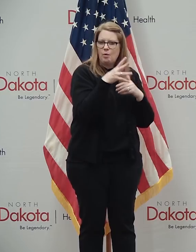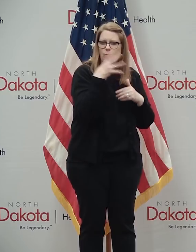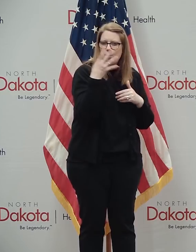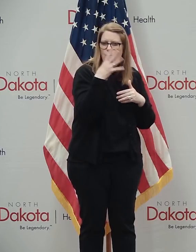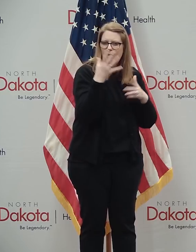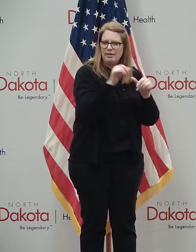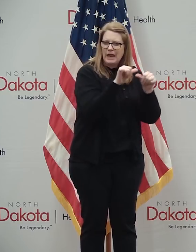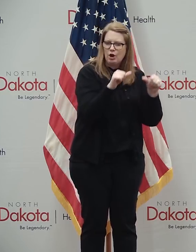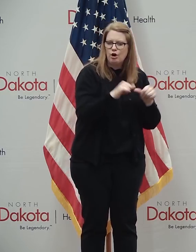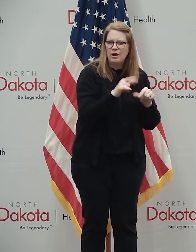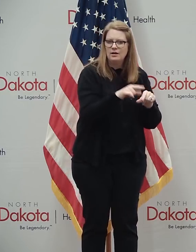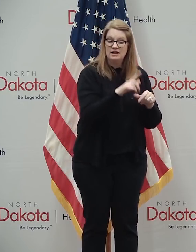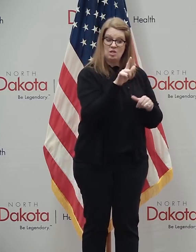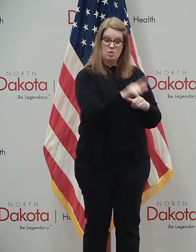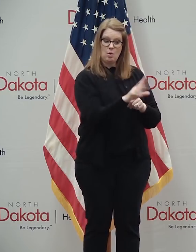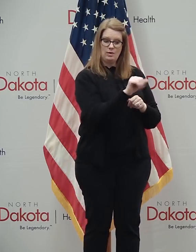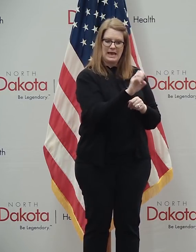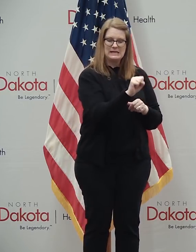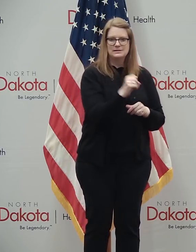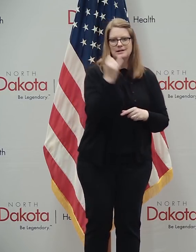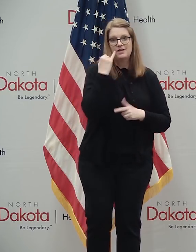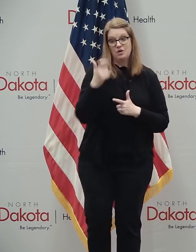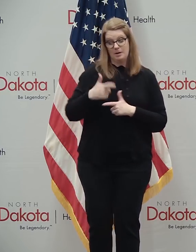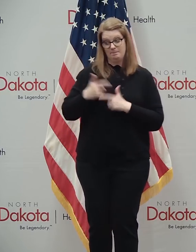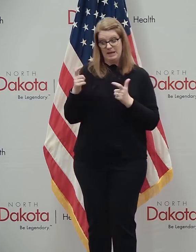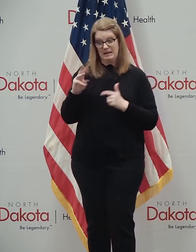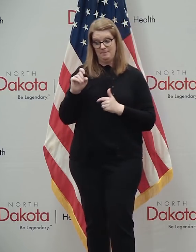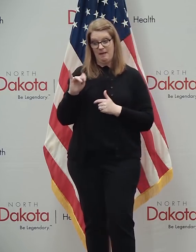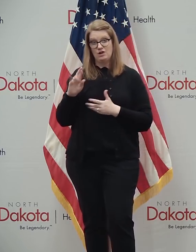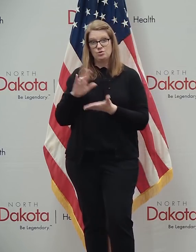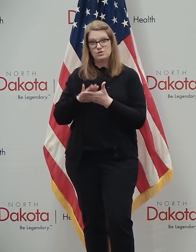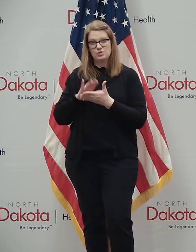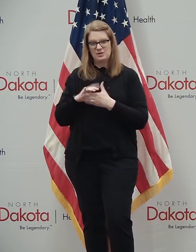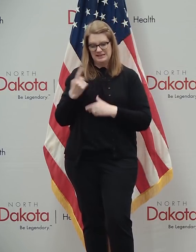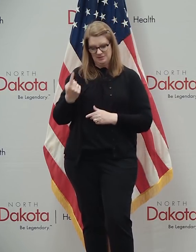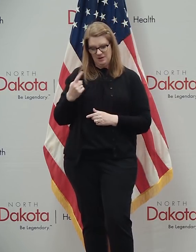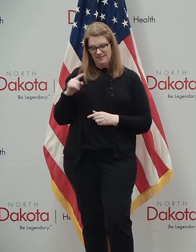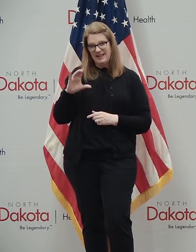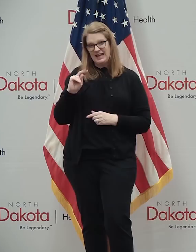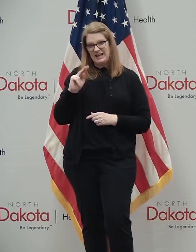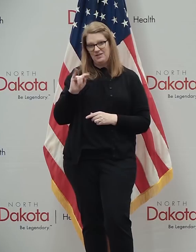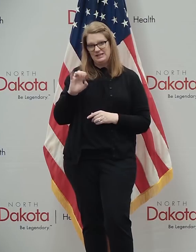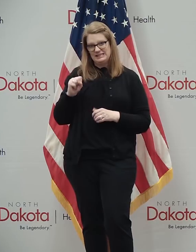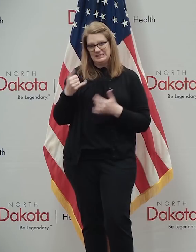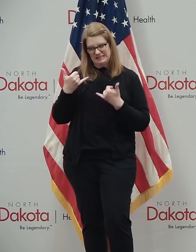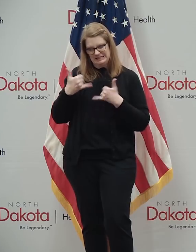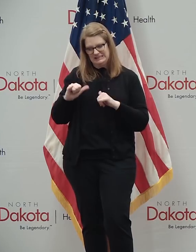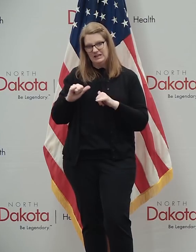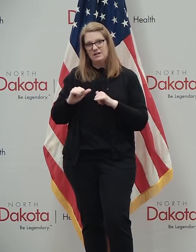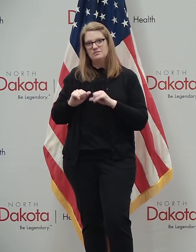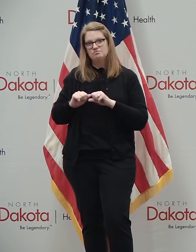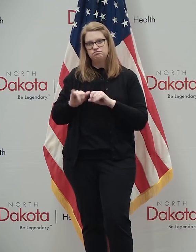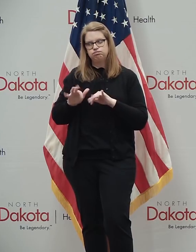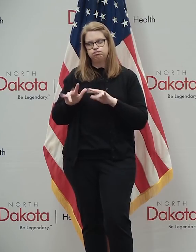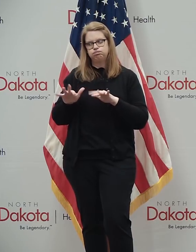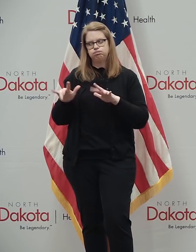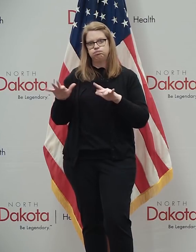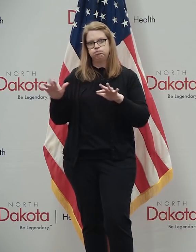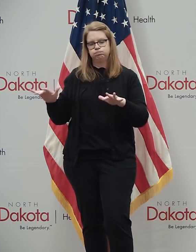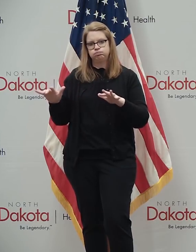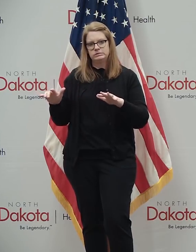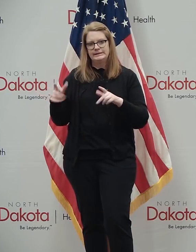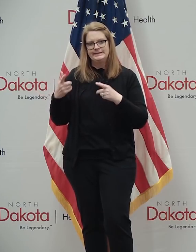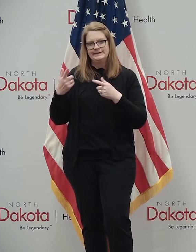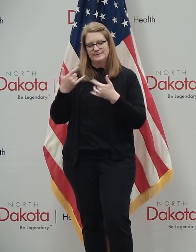cases, that's very different than if you're a large metro school district in one of our counties that is still more engaged in trying to